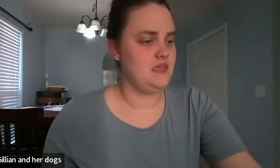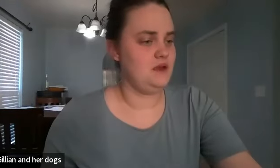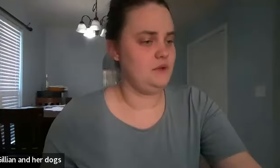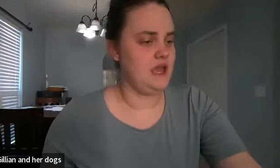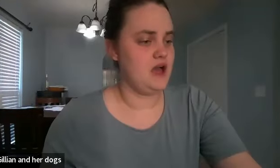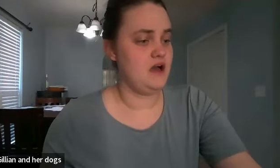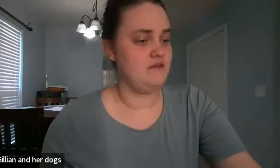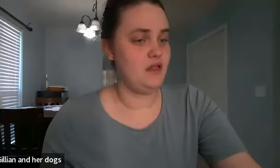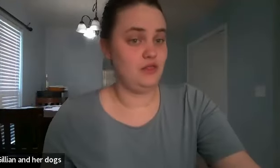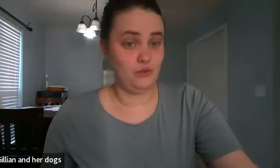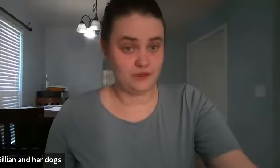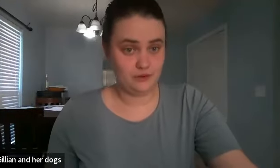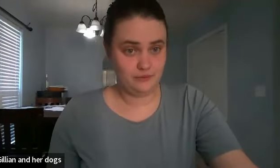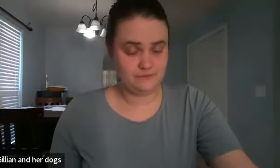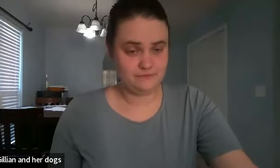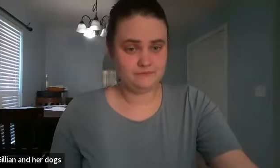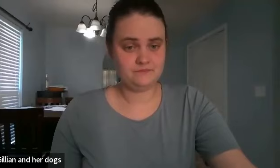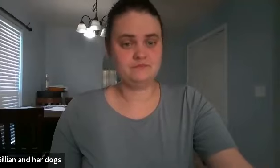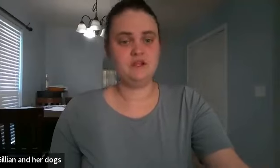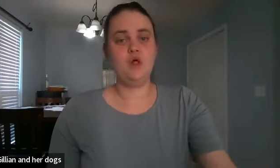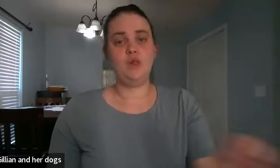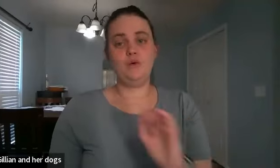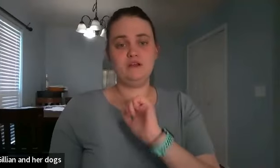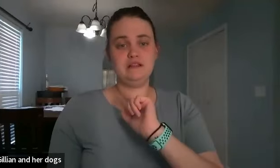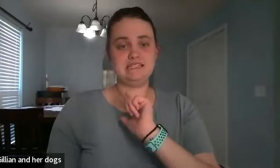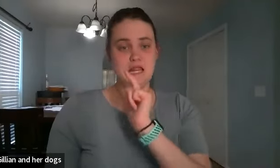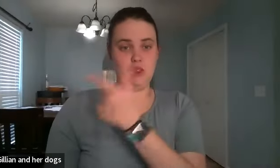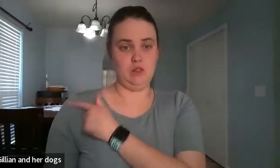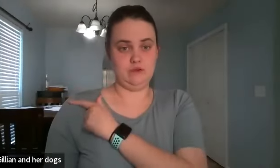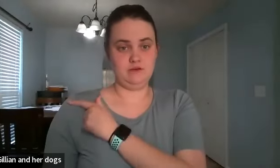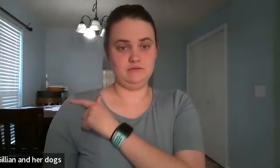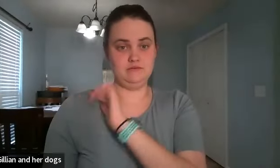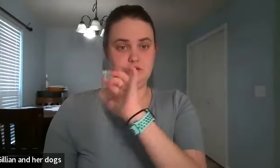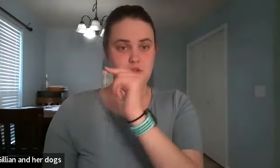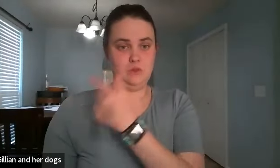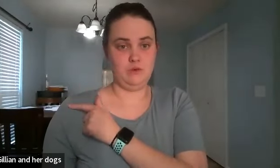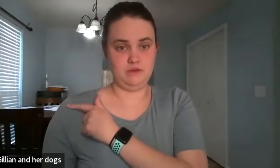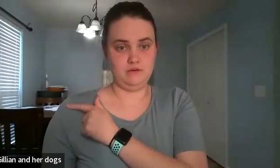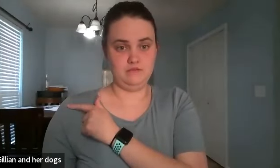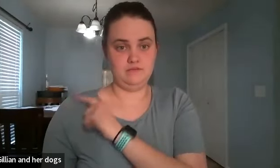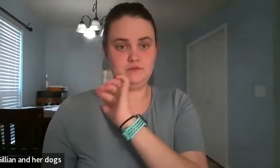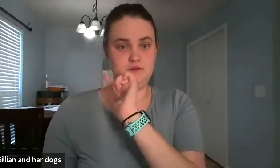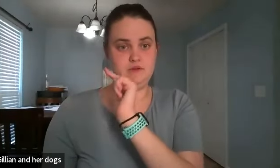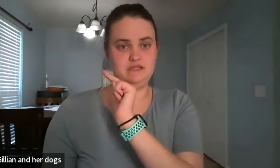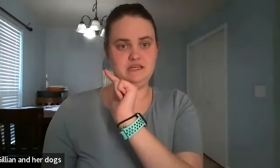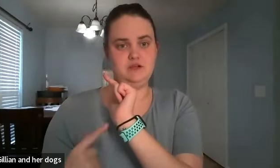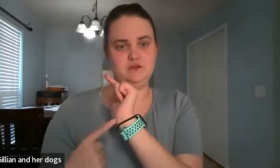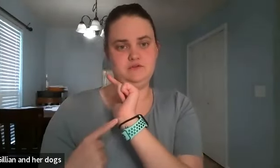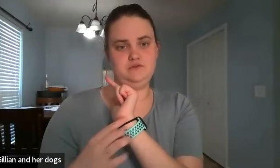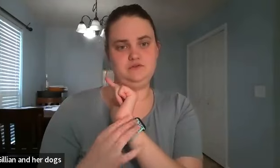Then we have loyal. Loyal is loyal. Loyal. It's like